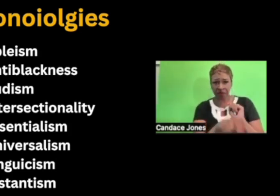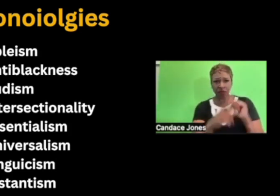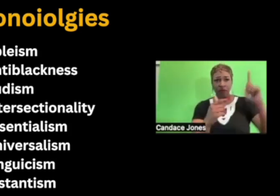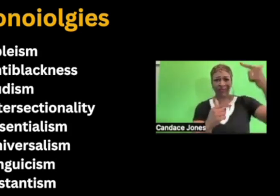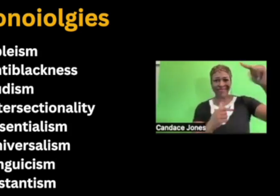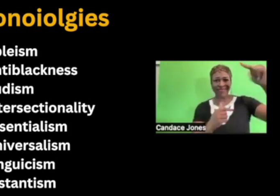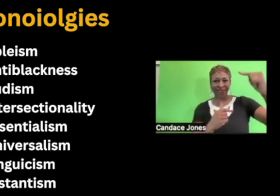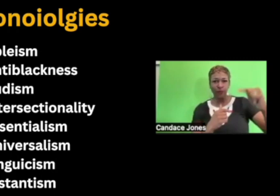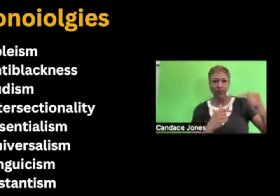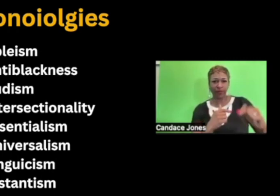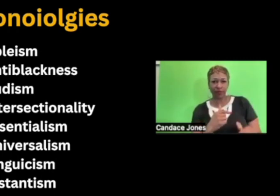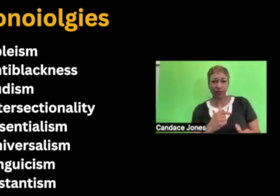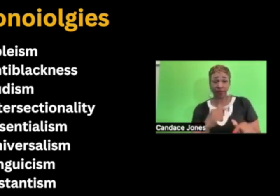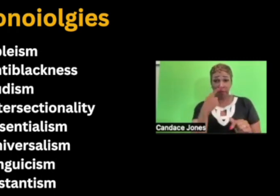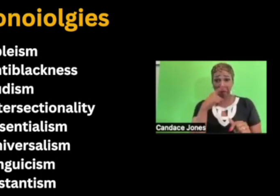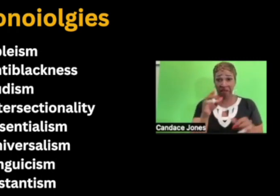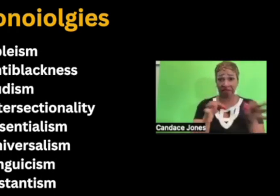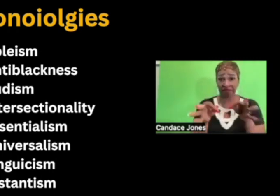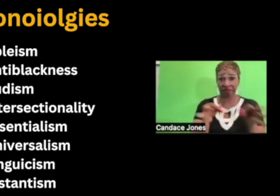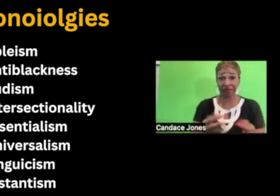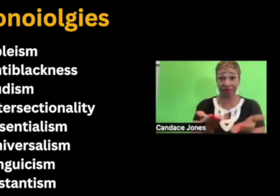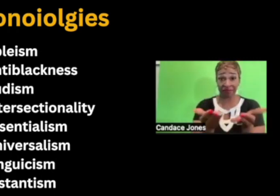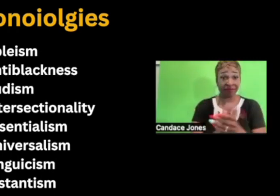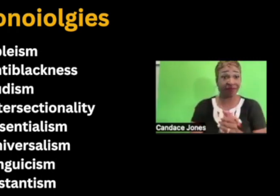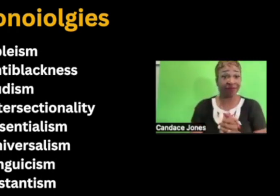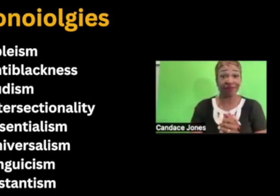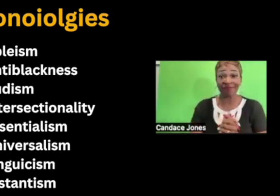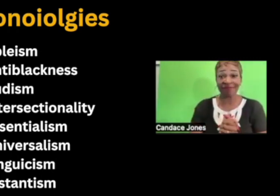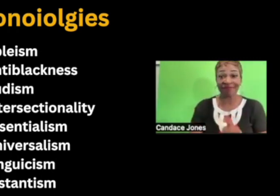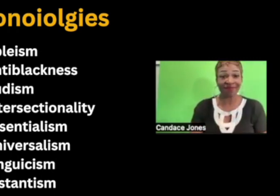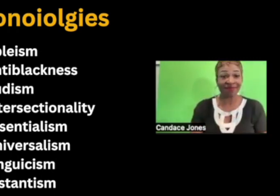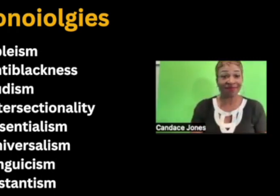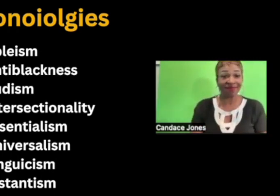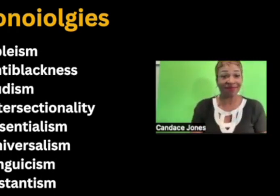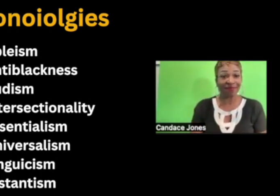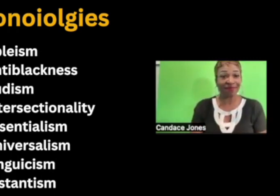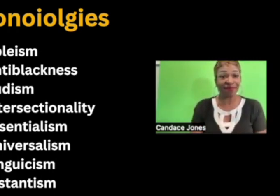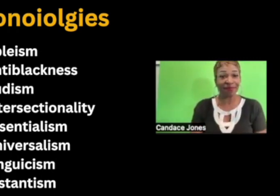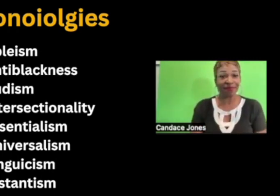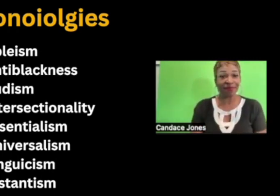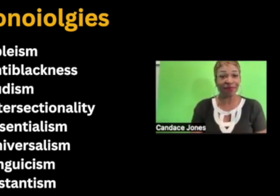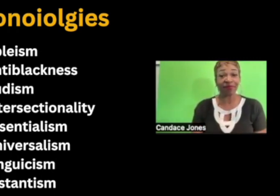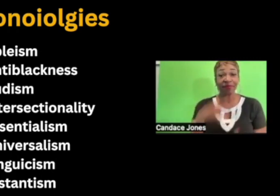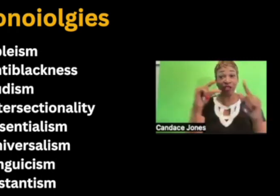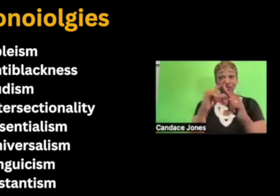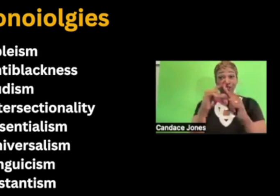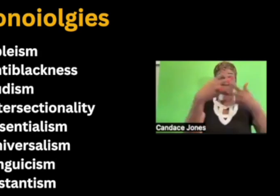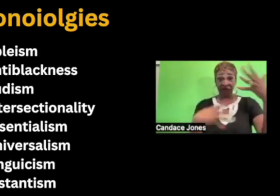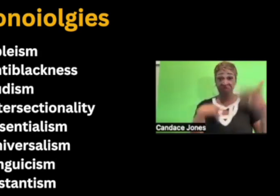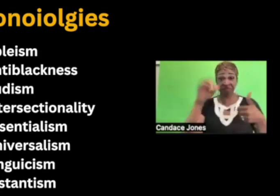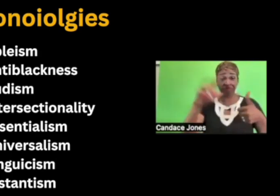So if each of you could maybe take a couple of the terms and describe them a little bit further.